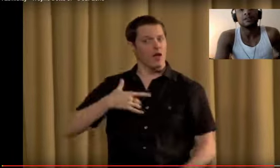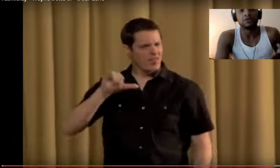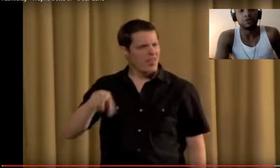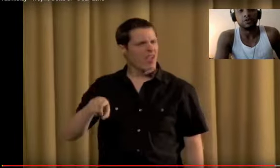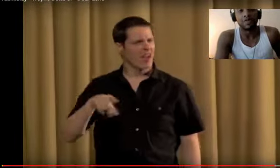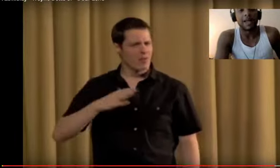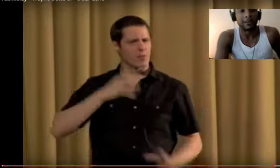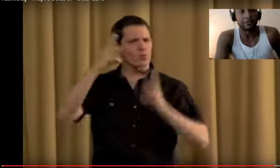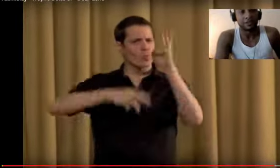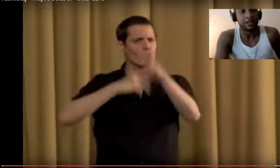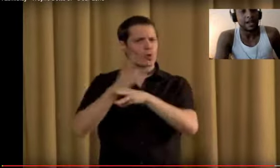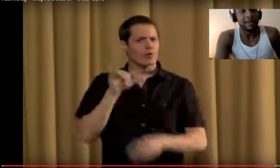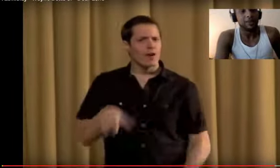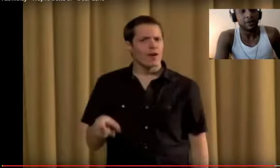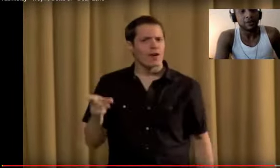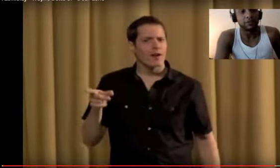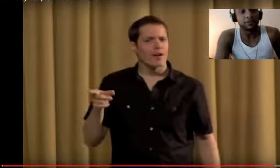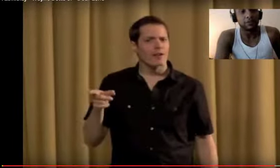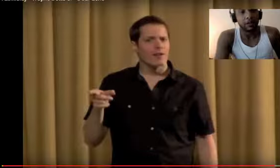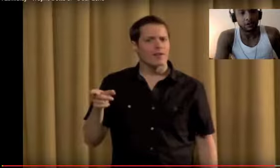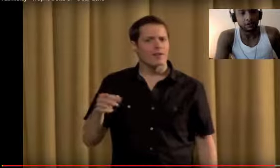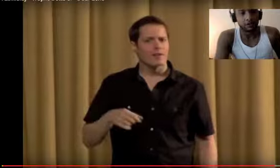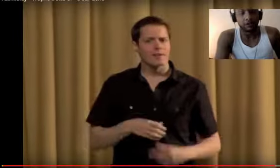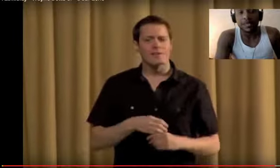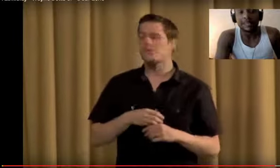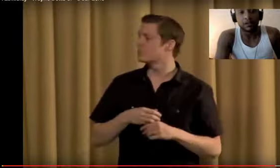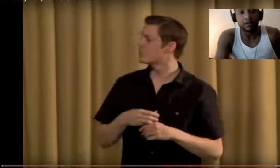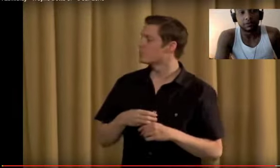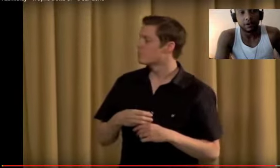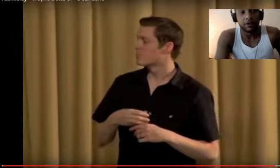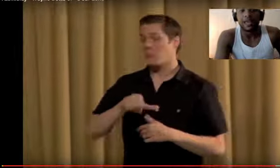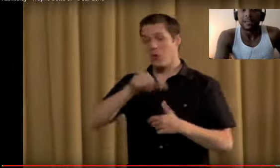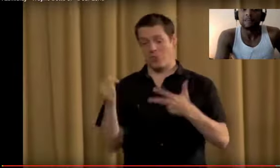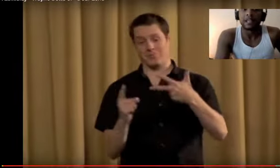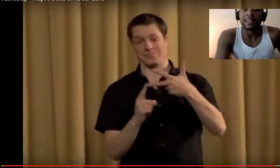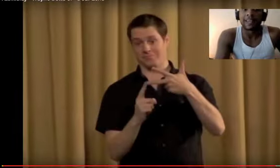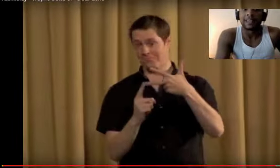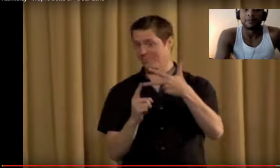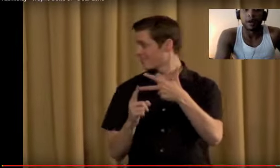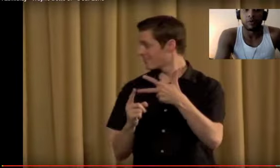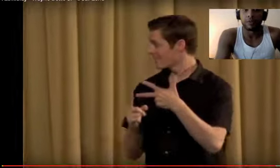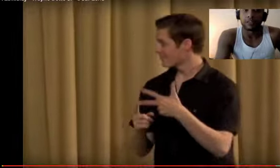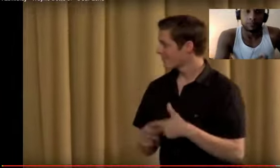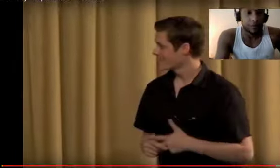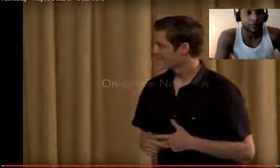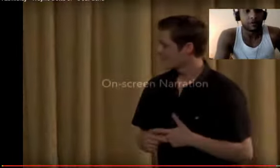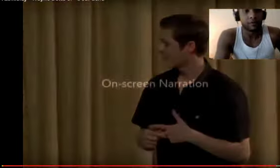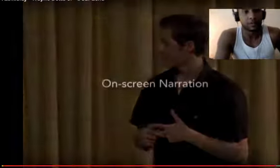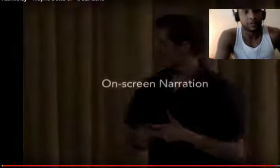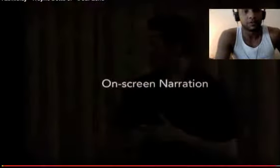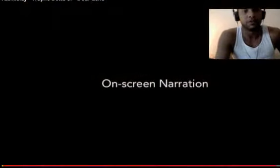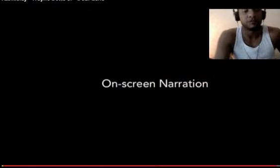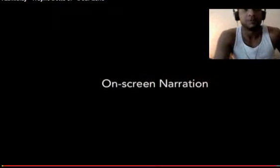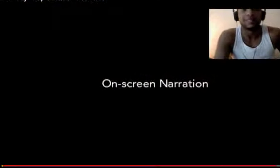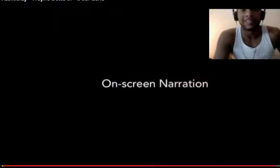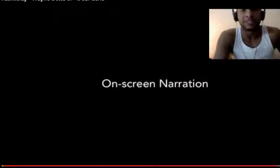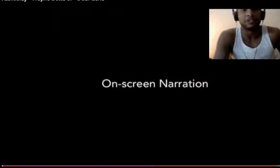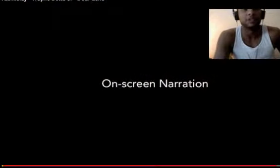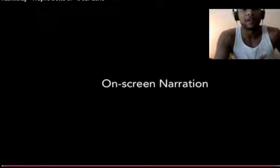to the actors, and it created a good flow. And I feel like that's my world. That's the perfect representation of how